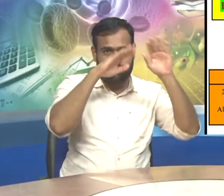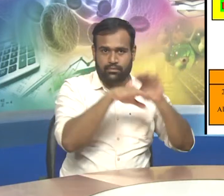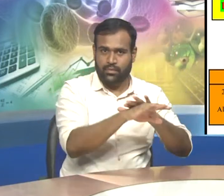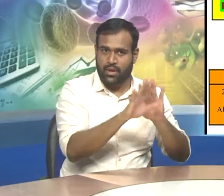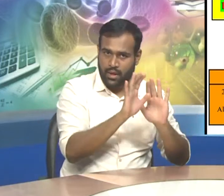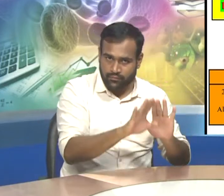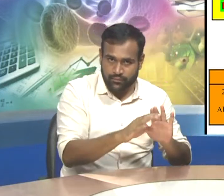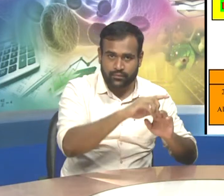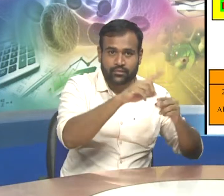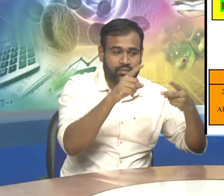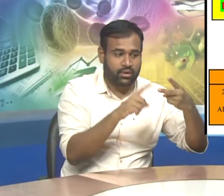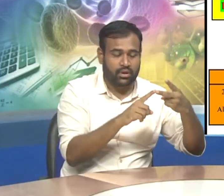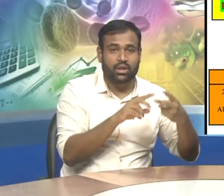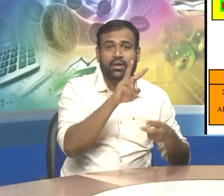of